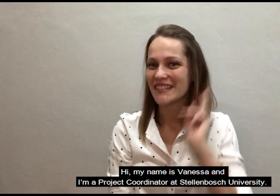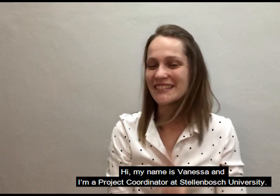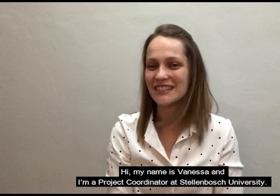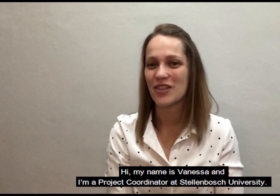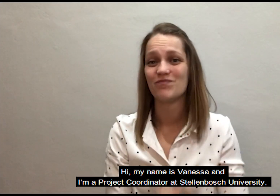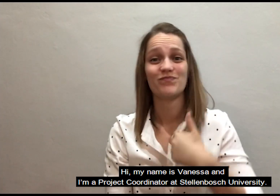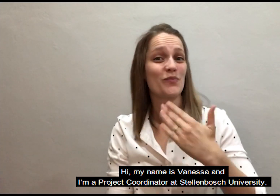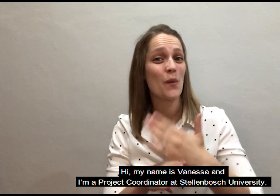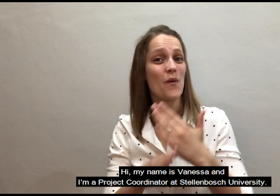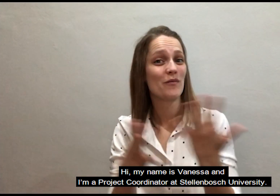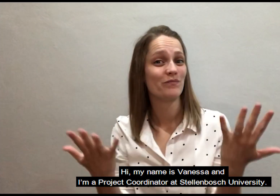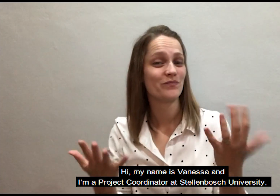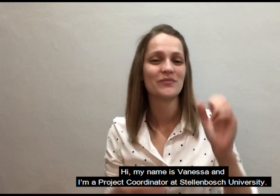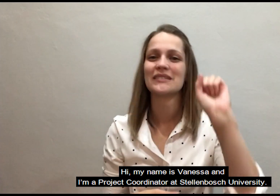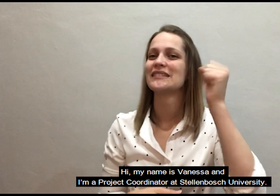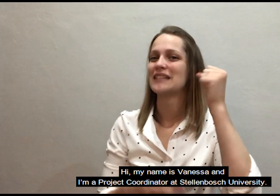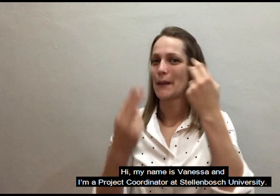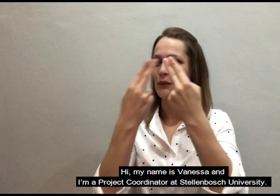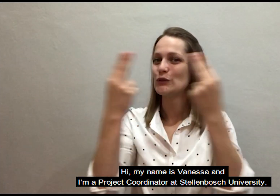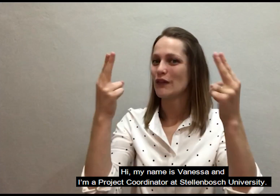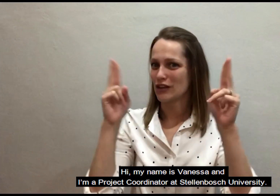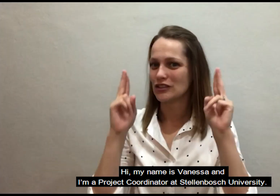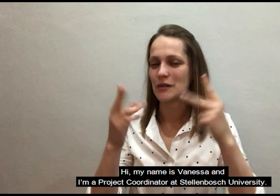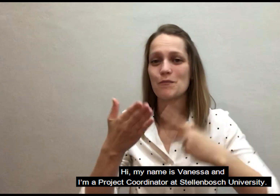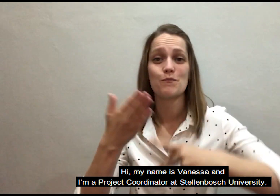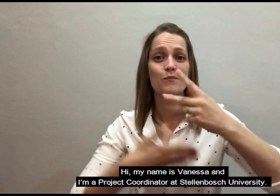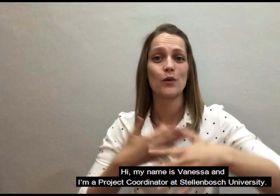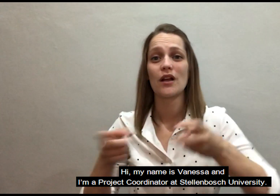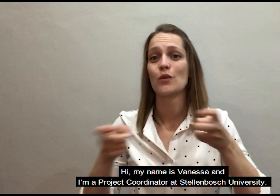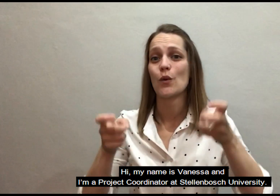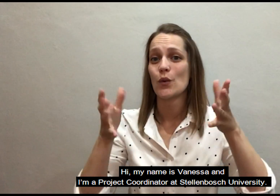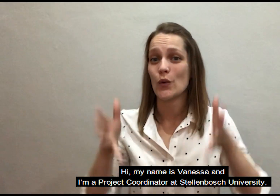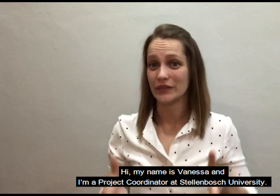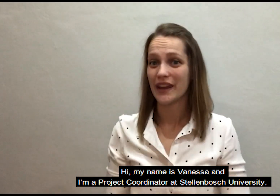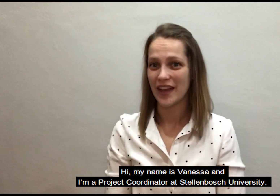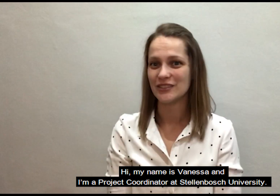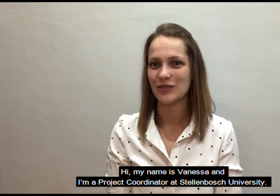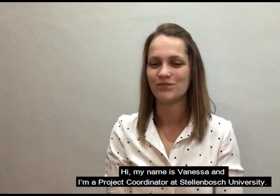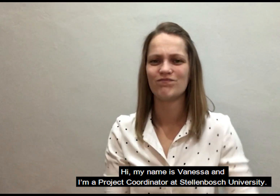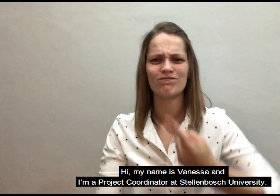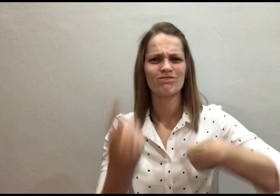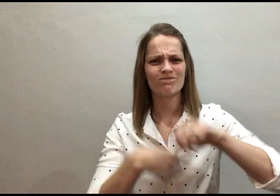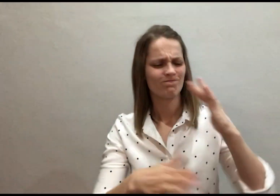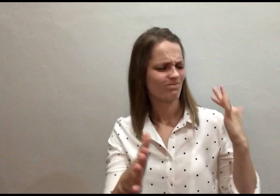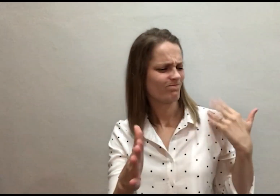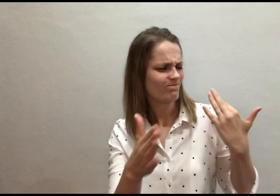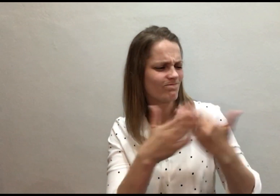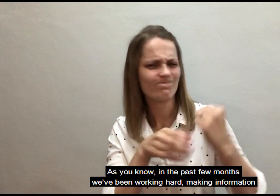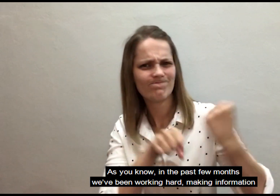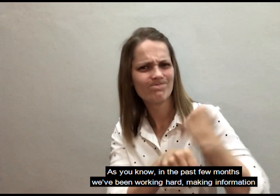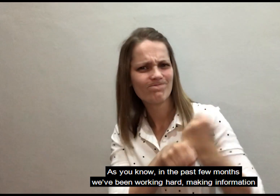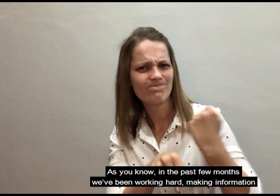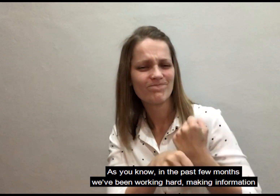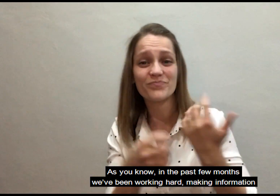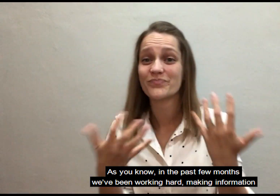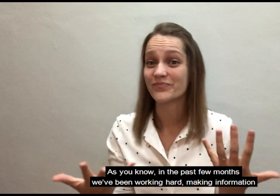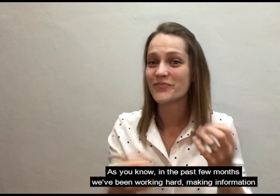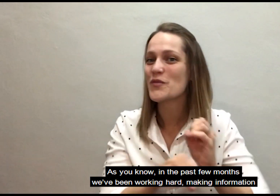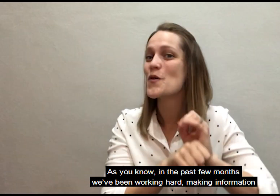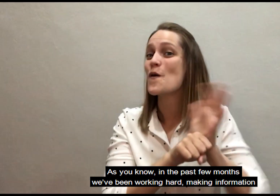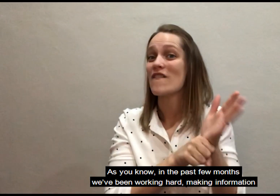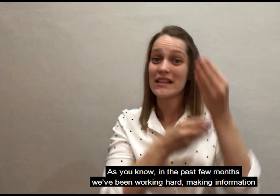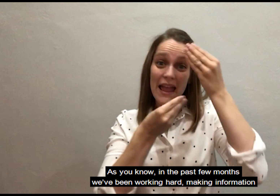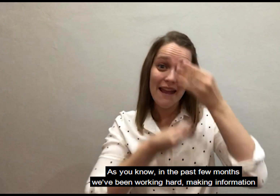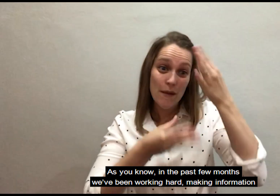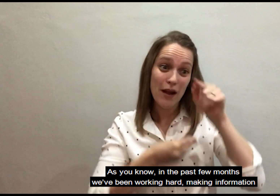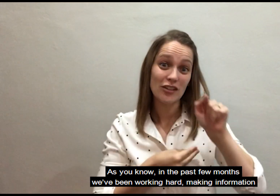Hi, my name is Vanessa, and I'm a project coordinator at Stellenbosch University. As you know, in the past